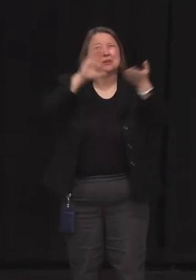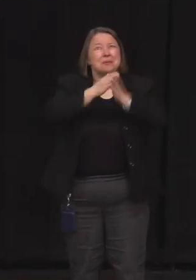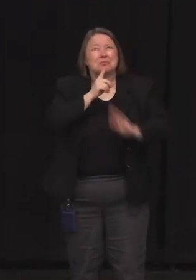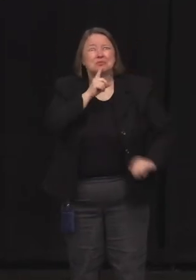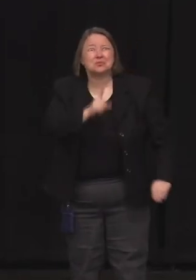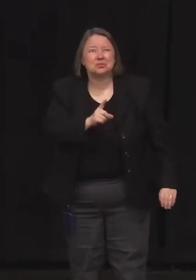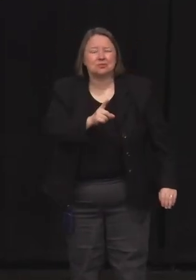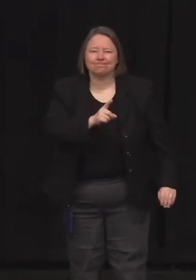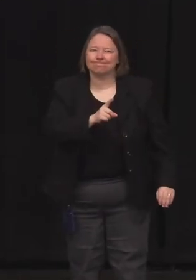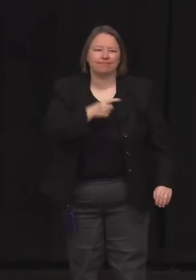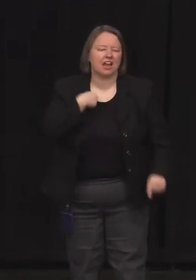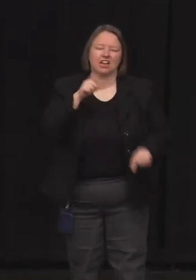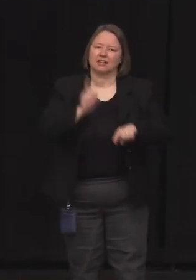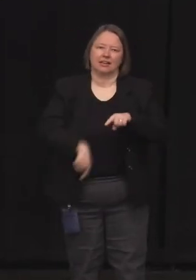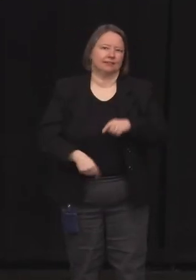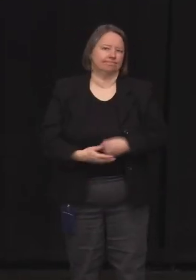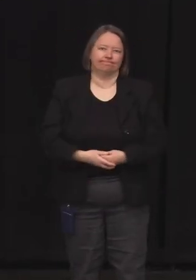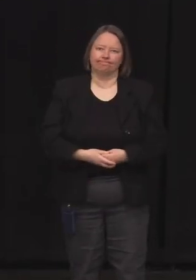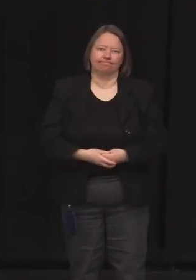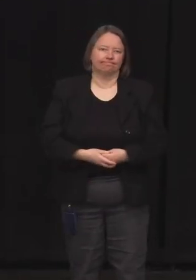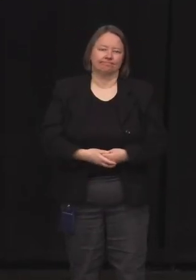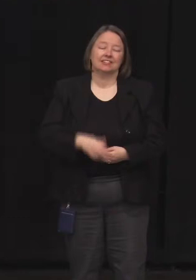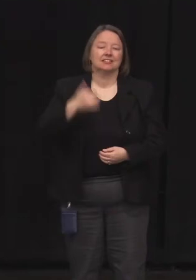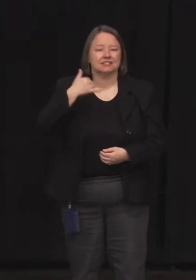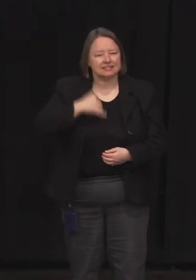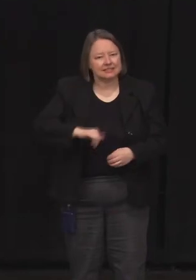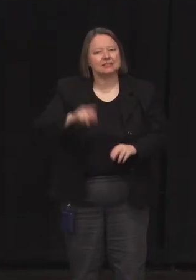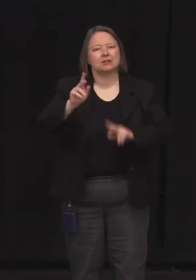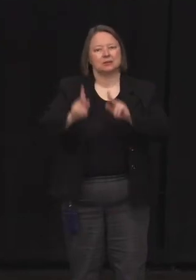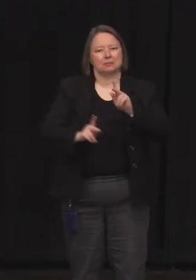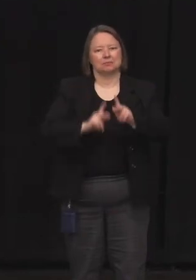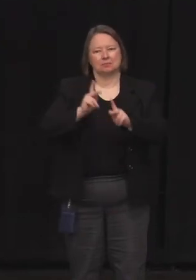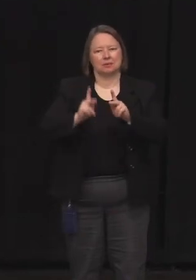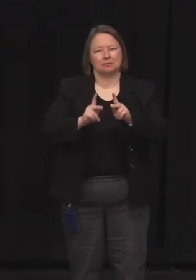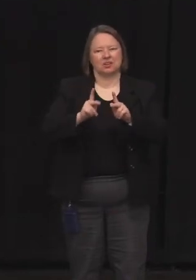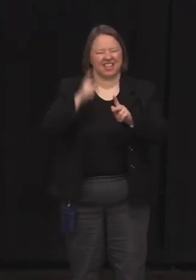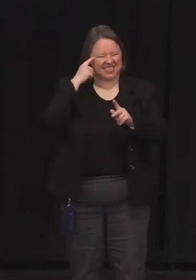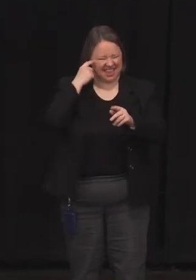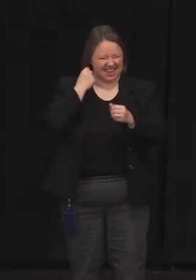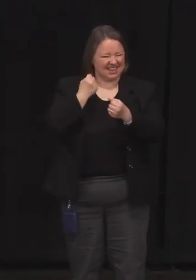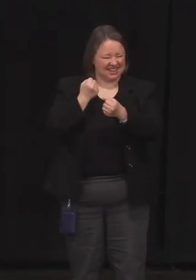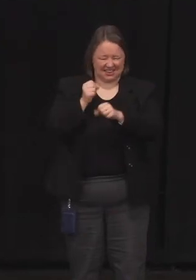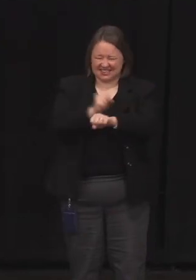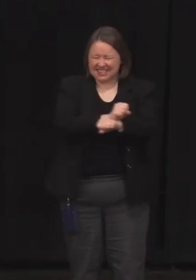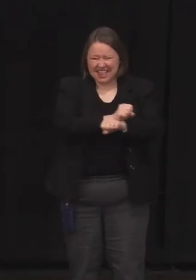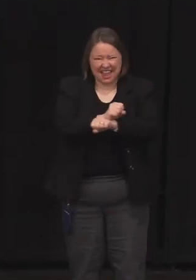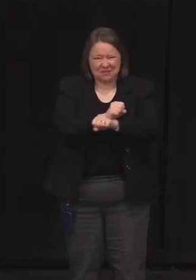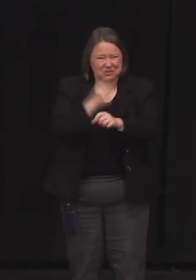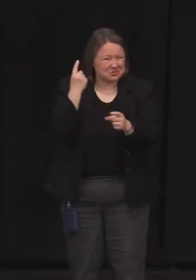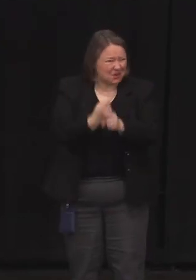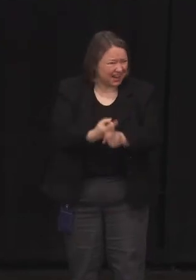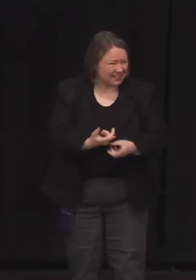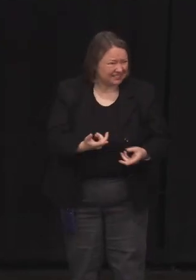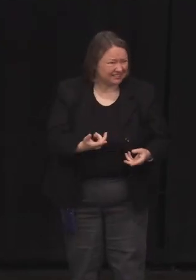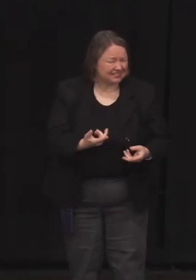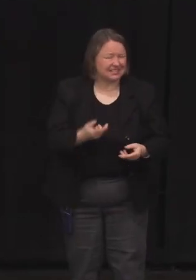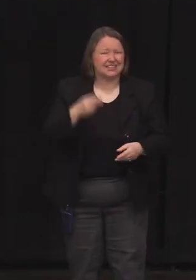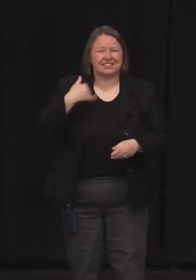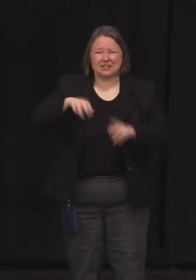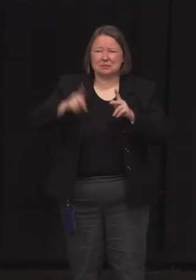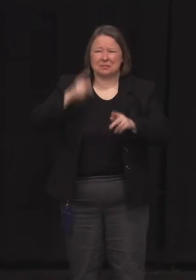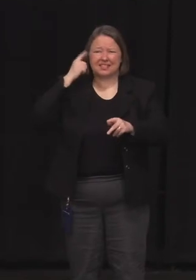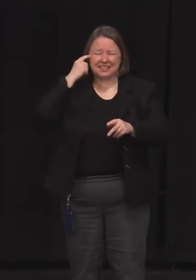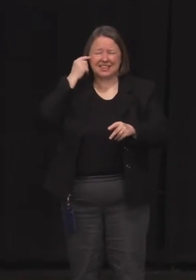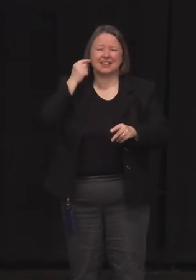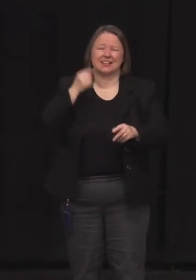but I can't, because there are still people who think that slavery was right. There are still people who think people of